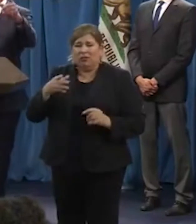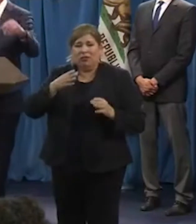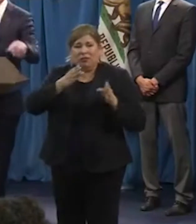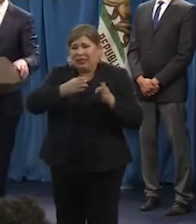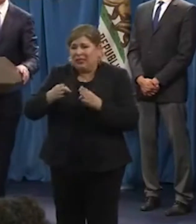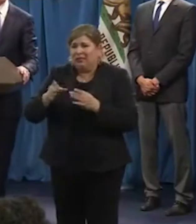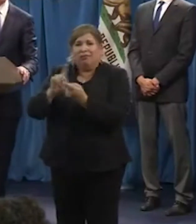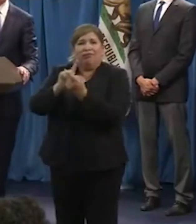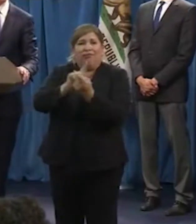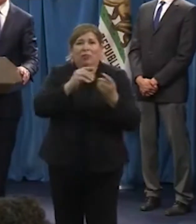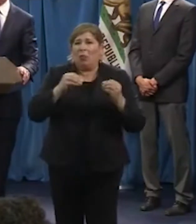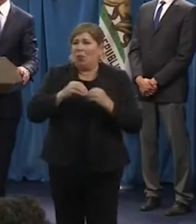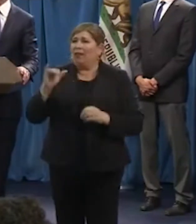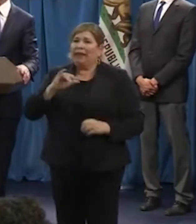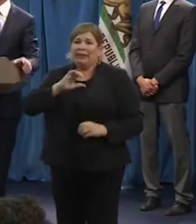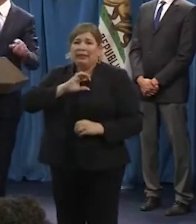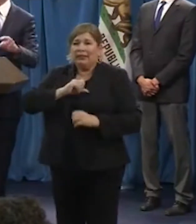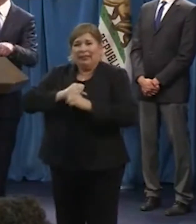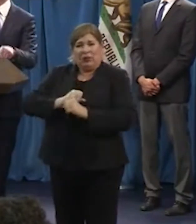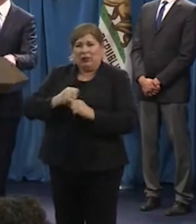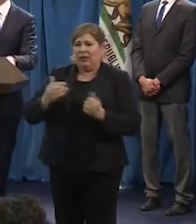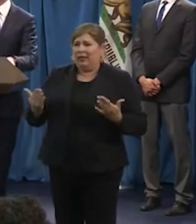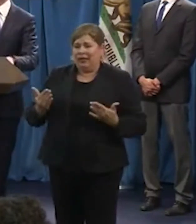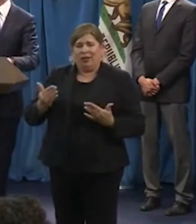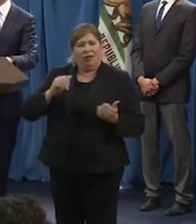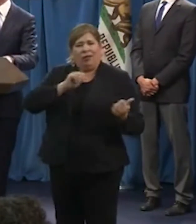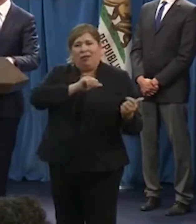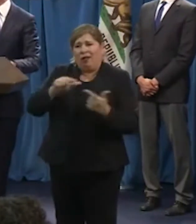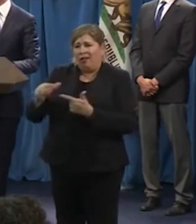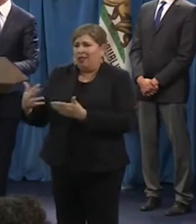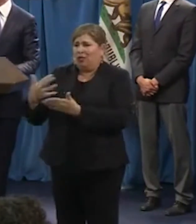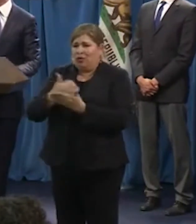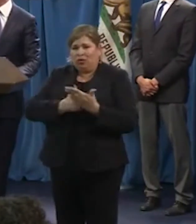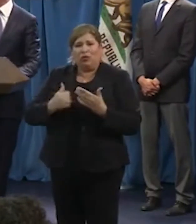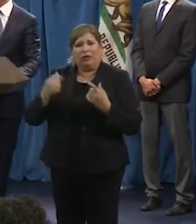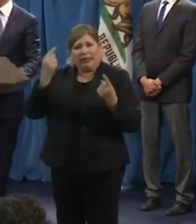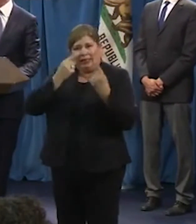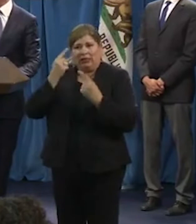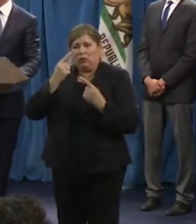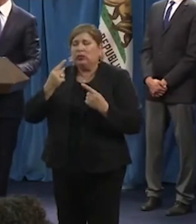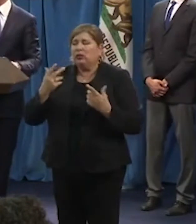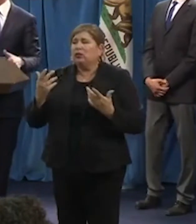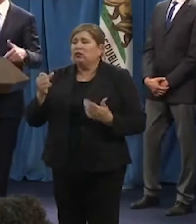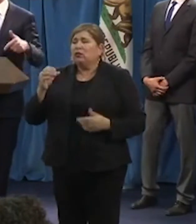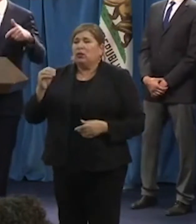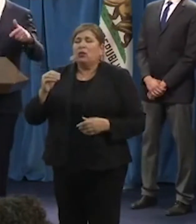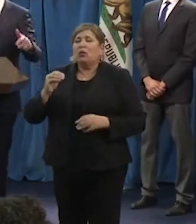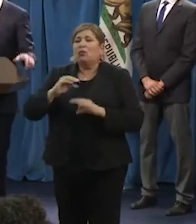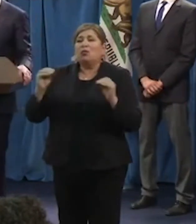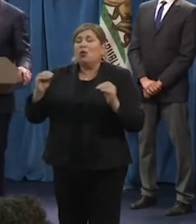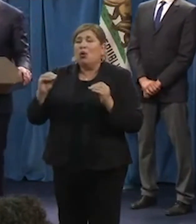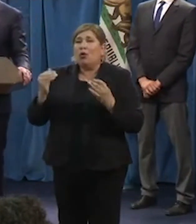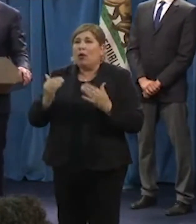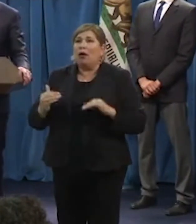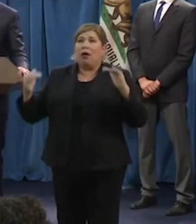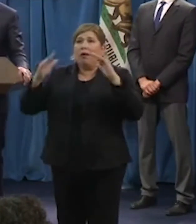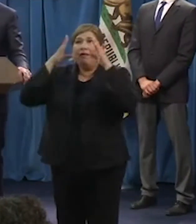those the security that's afforded here. Everybody deserves that same level of consideration. So there is no hierarchy